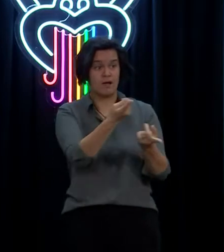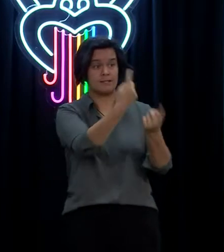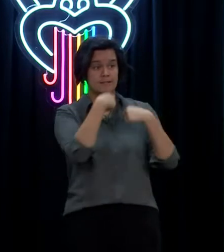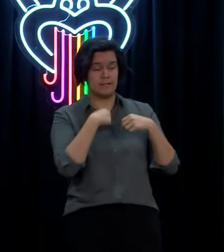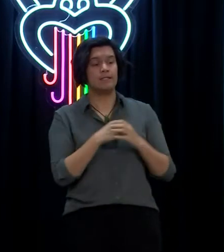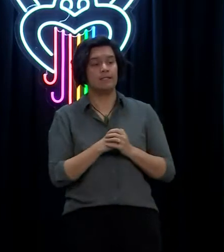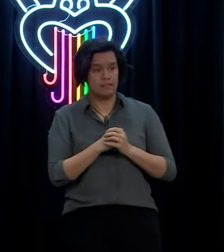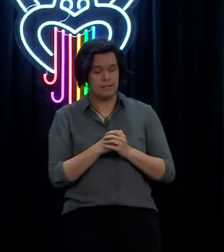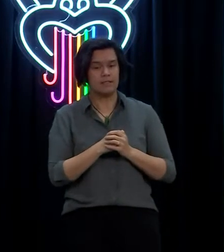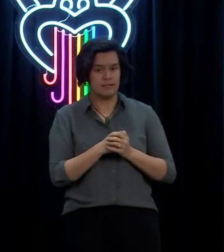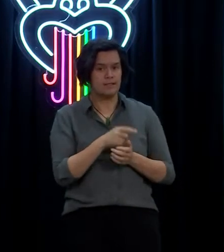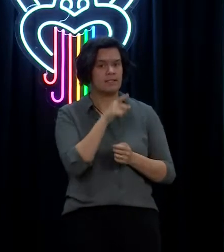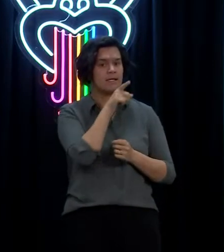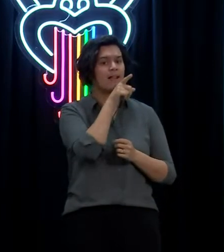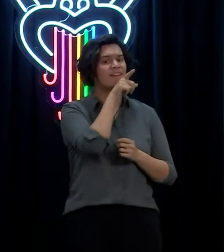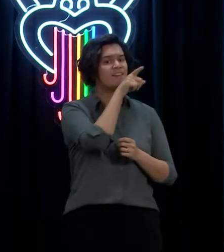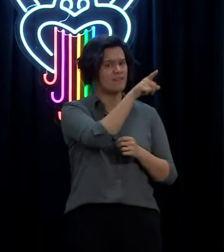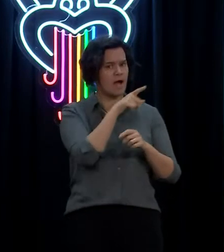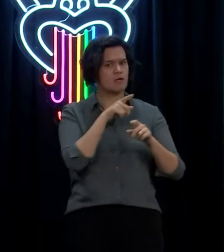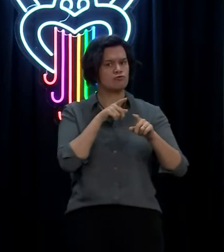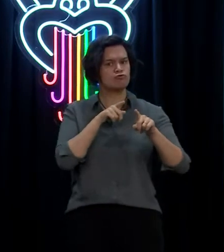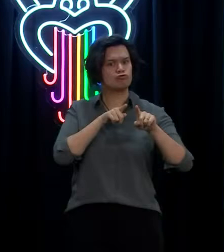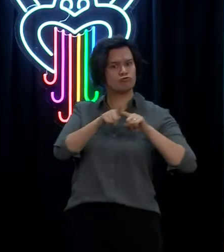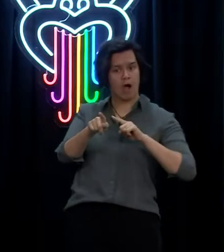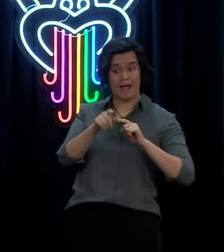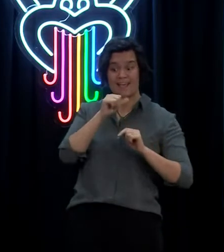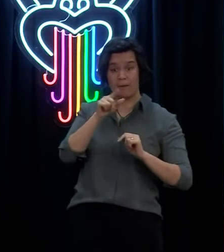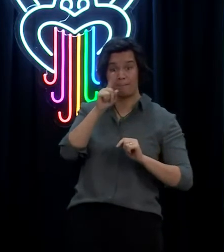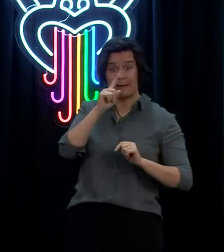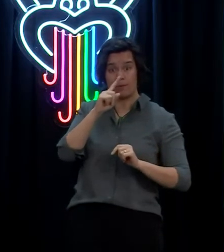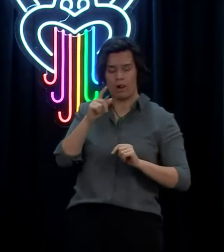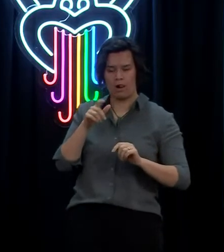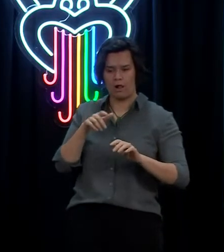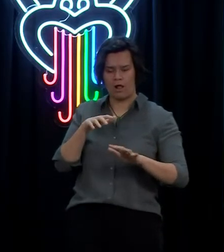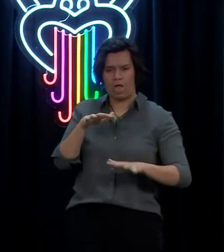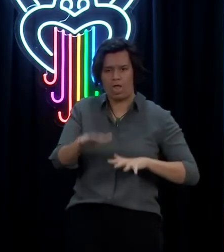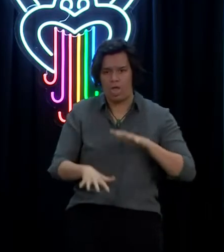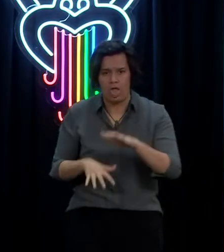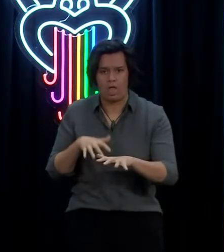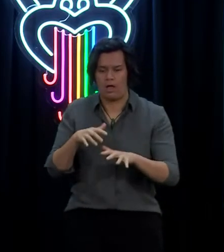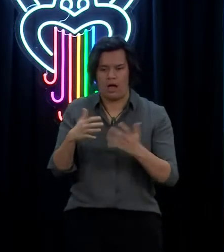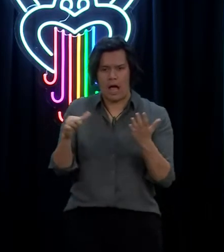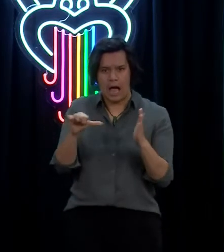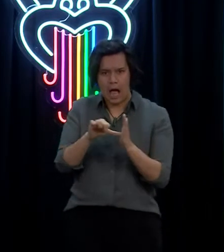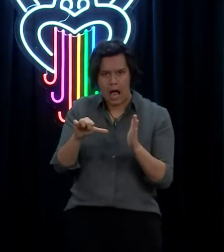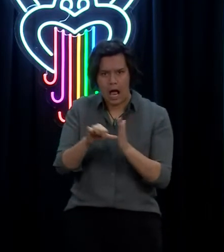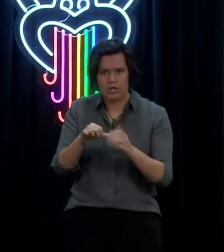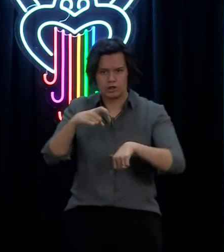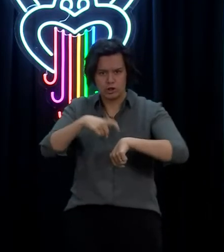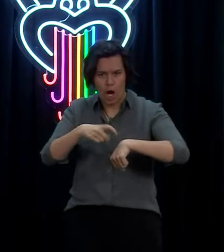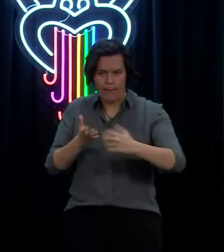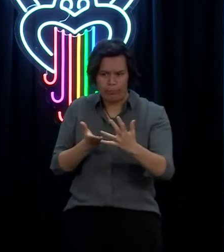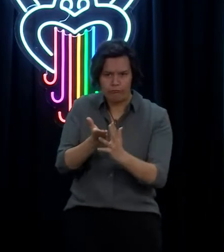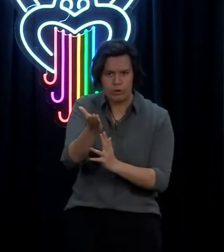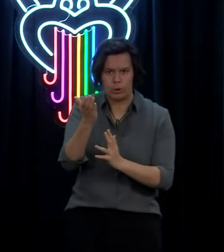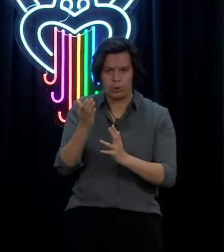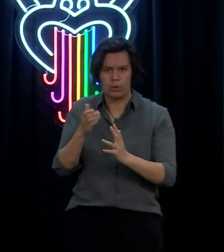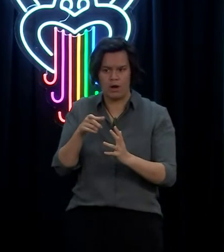me that they are treating sympathetically those customers who come to them and ask, for example, for mortgage deferral or